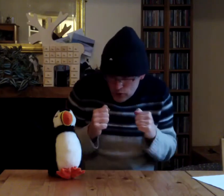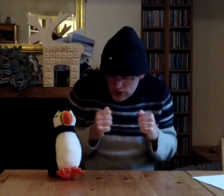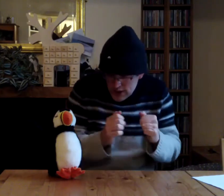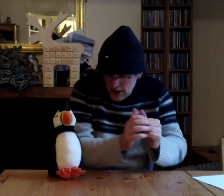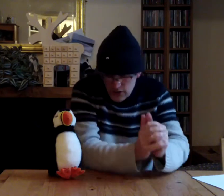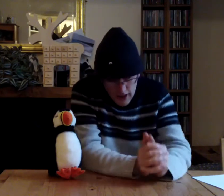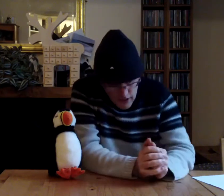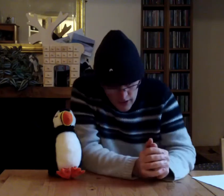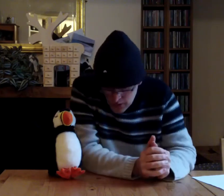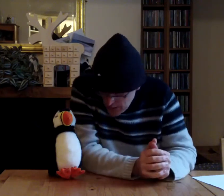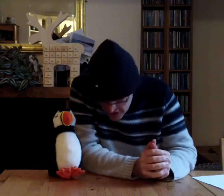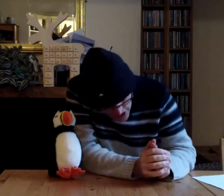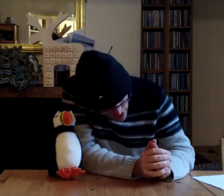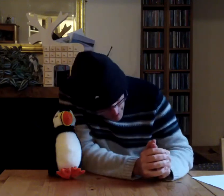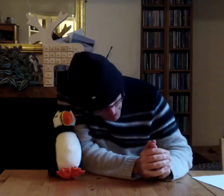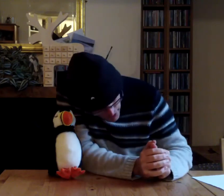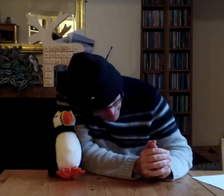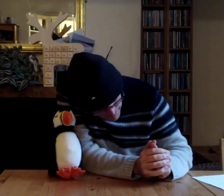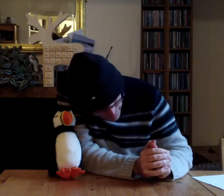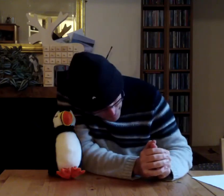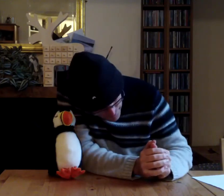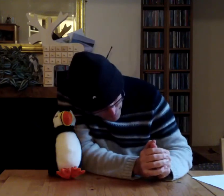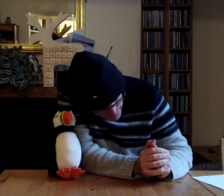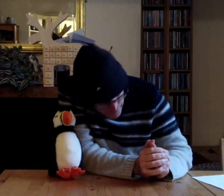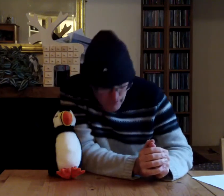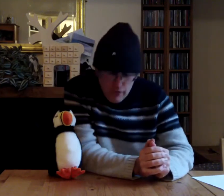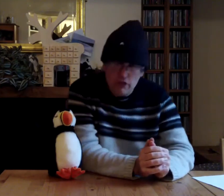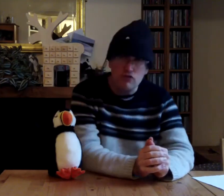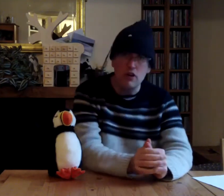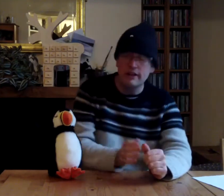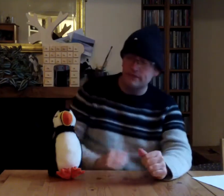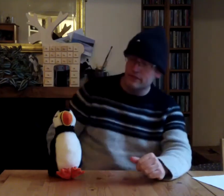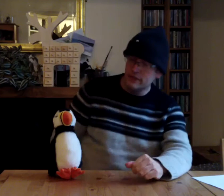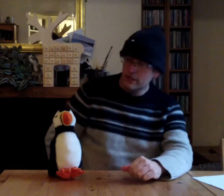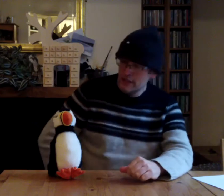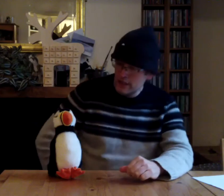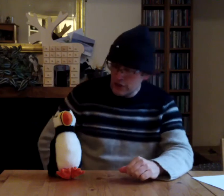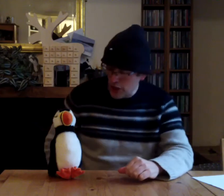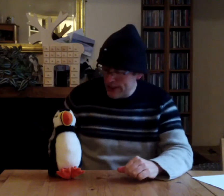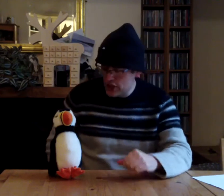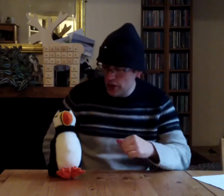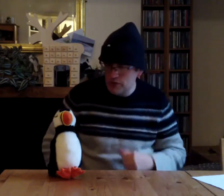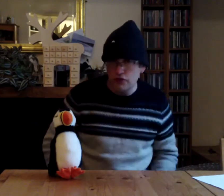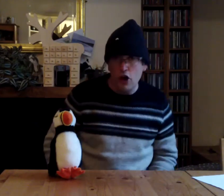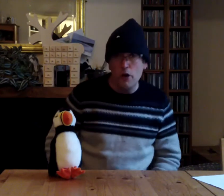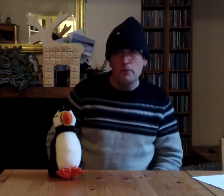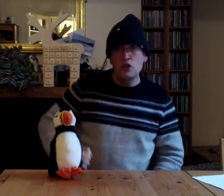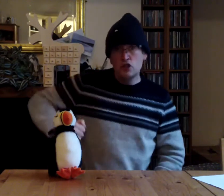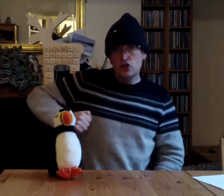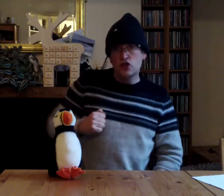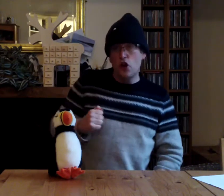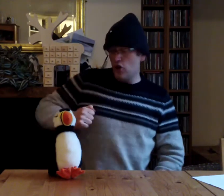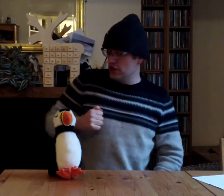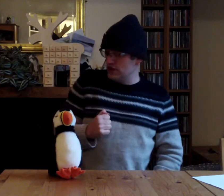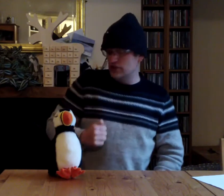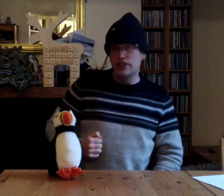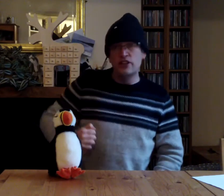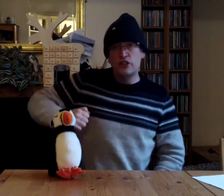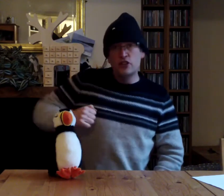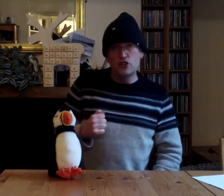it, Coco? Where do you come from? Right. So he comes from Scotland.